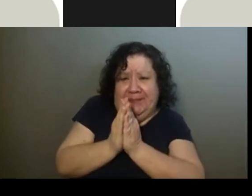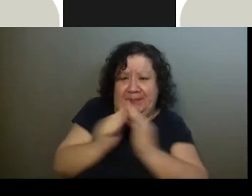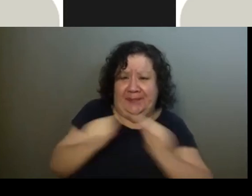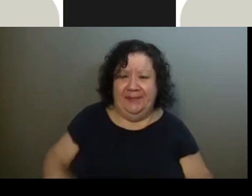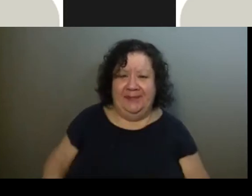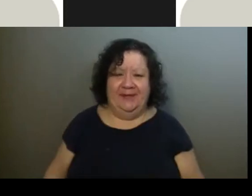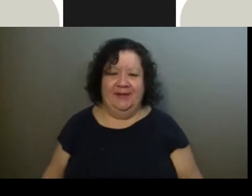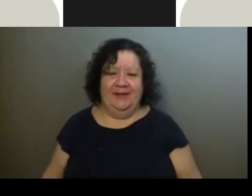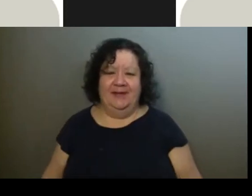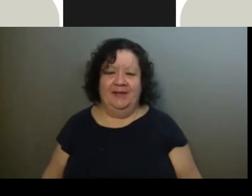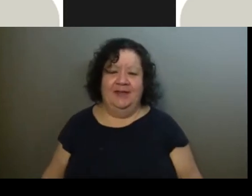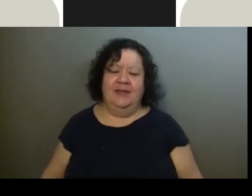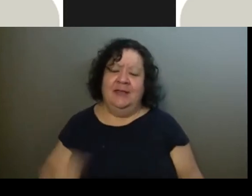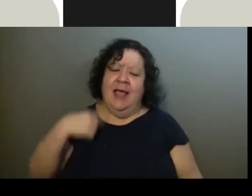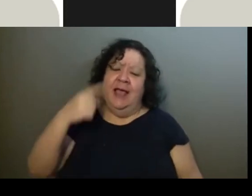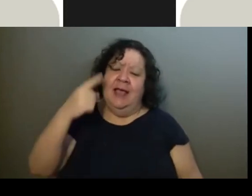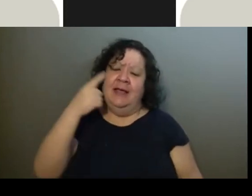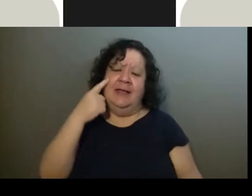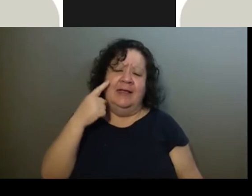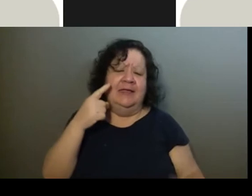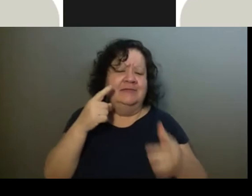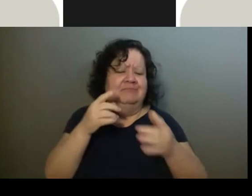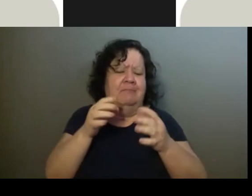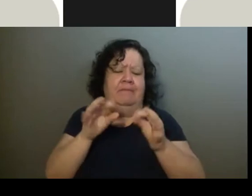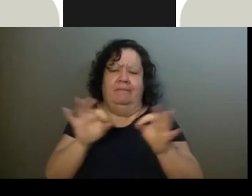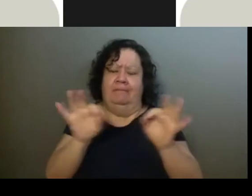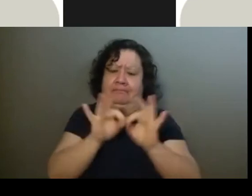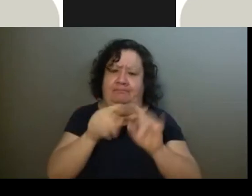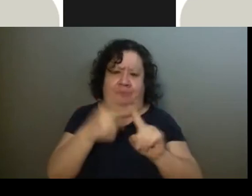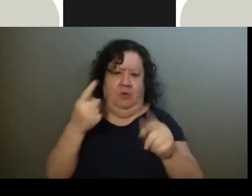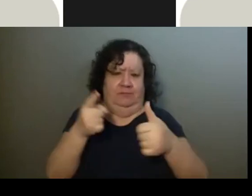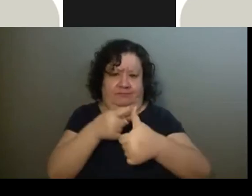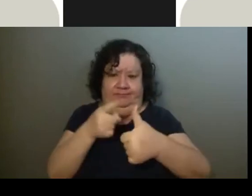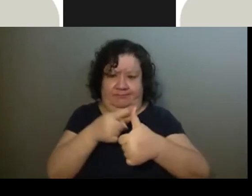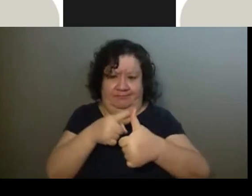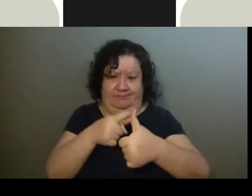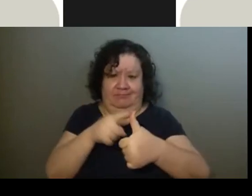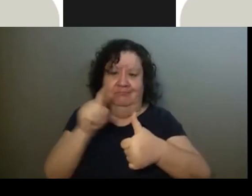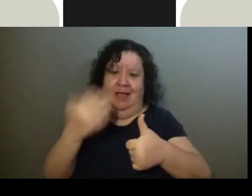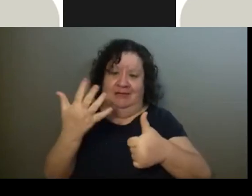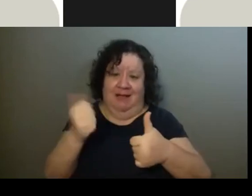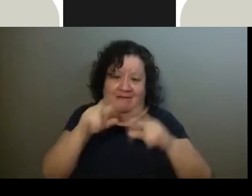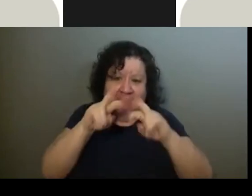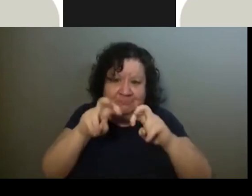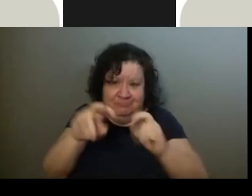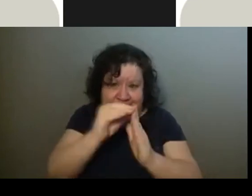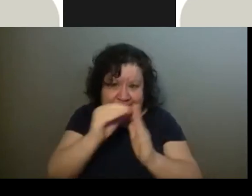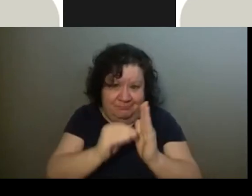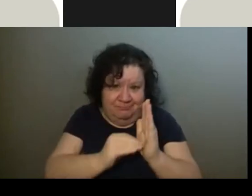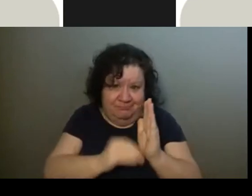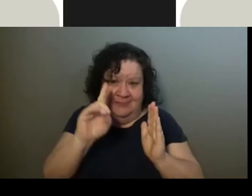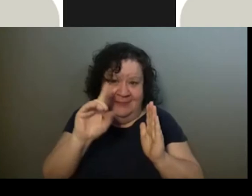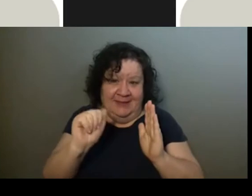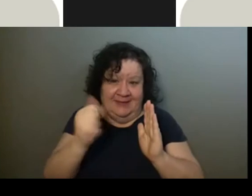top recommendations are ensure that there is better data and codifying challenges and solutions with persons with